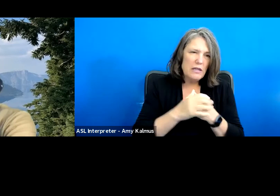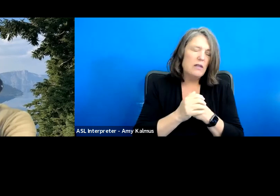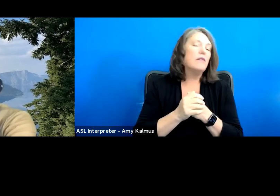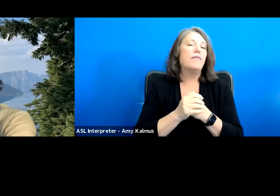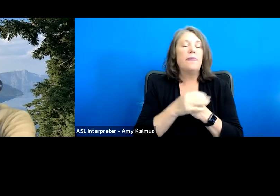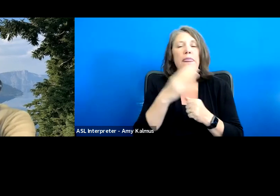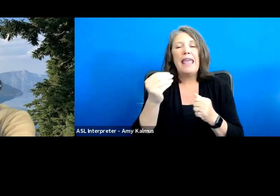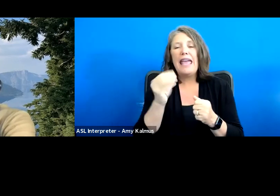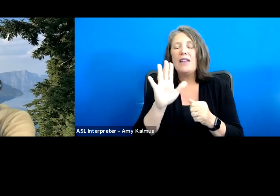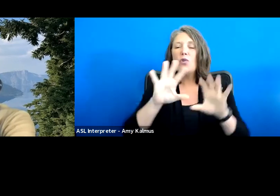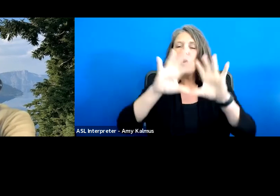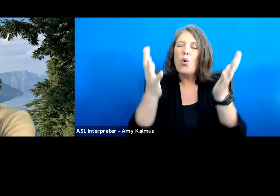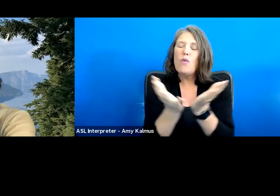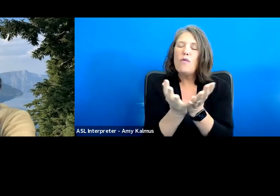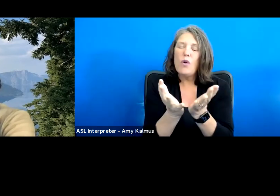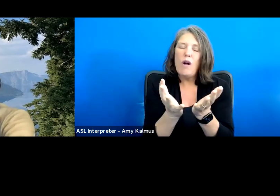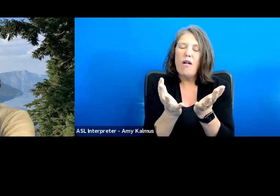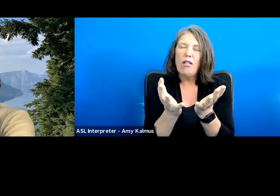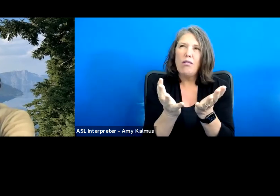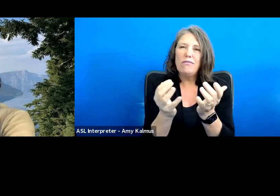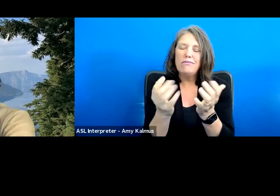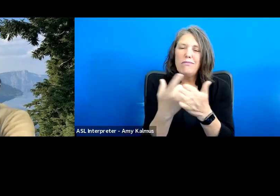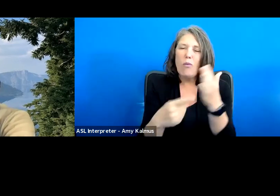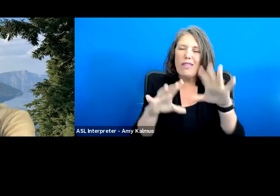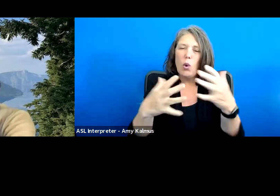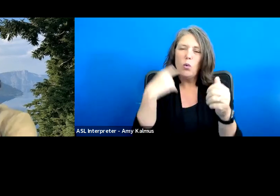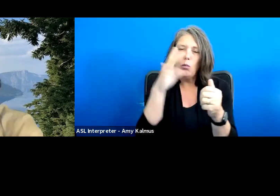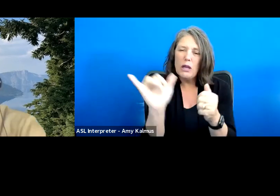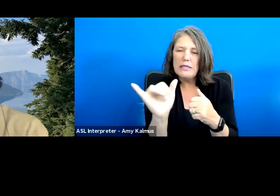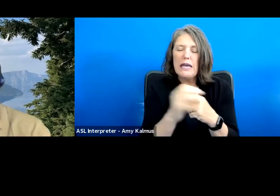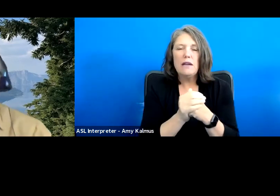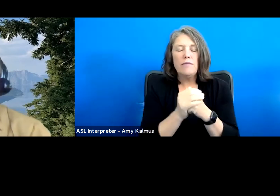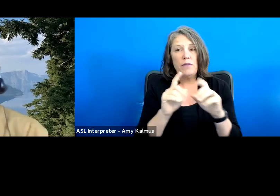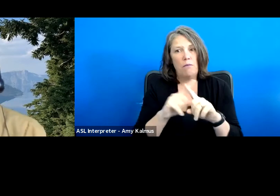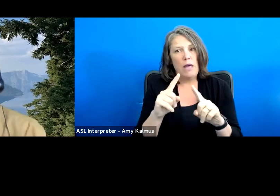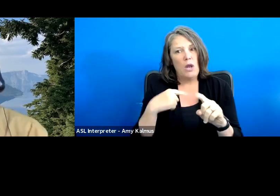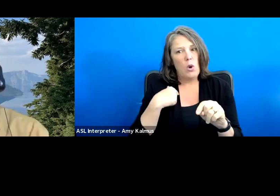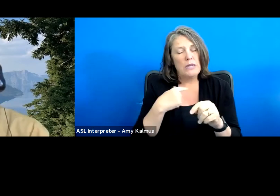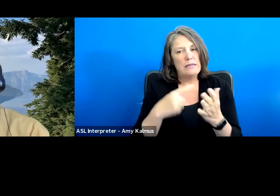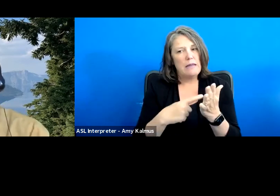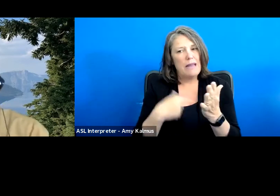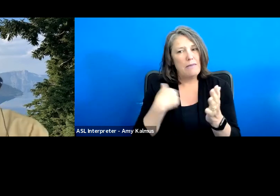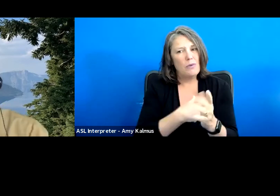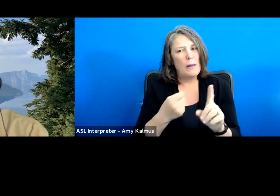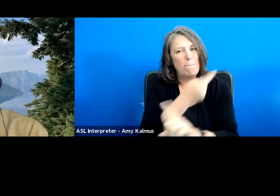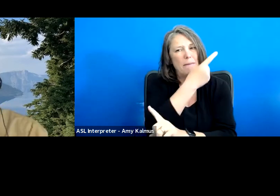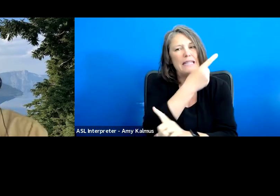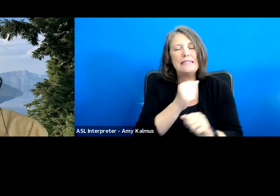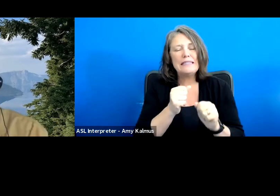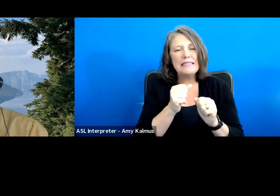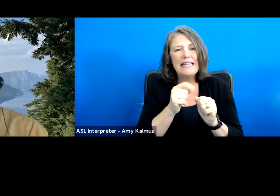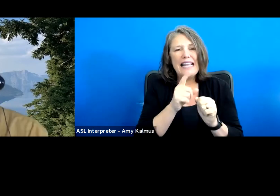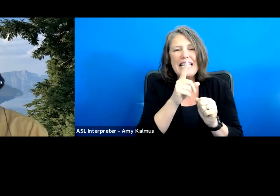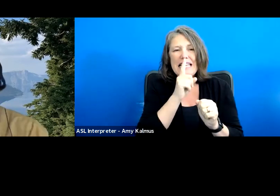and what your overall composition is. But where we miss sometimes is about the actual